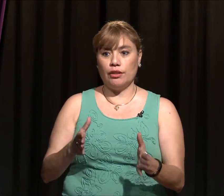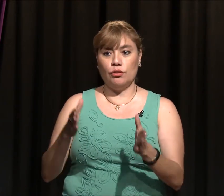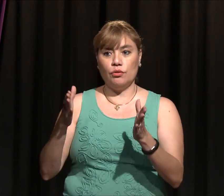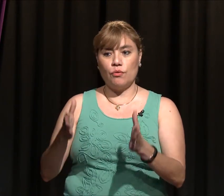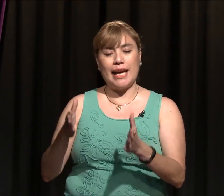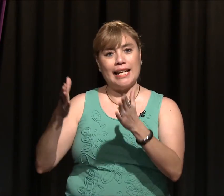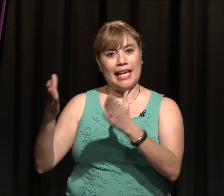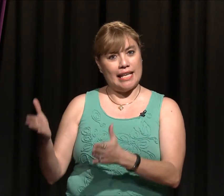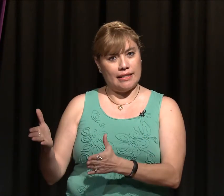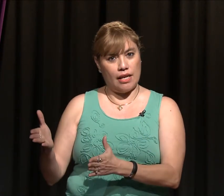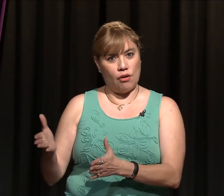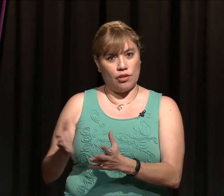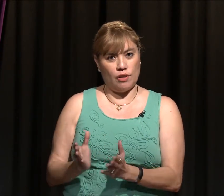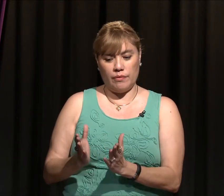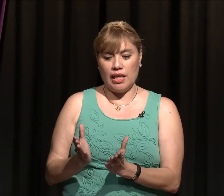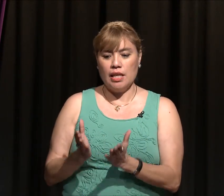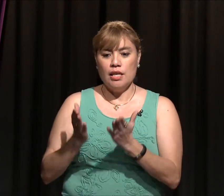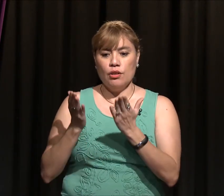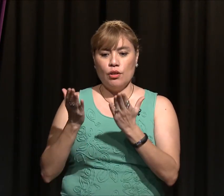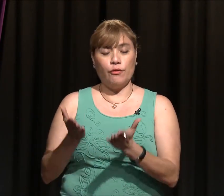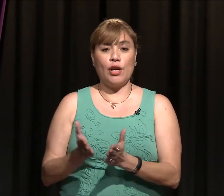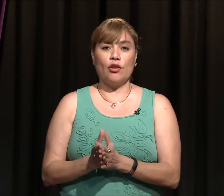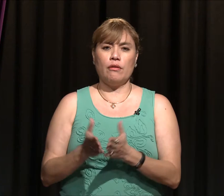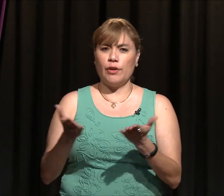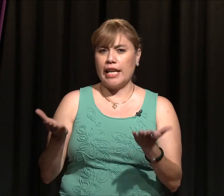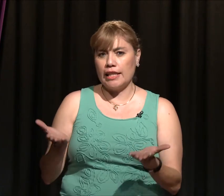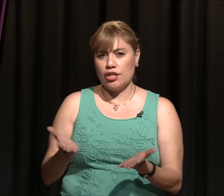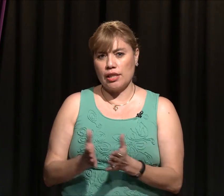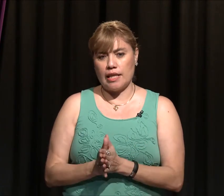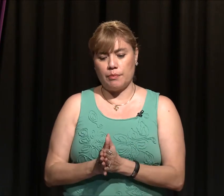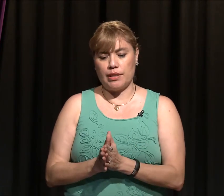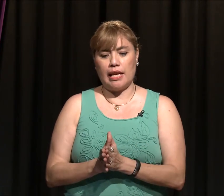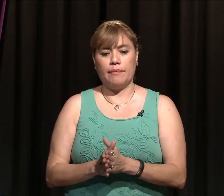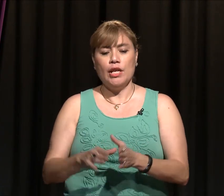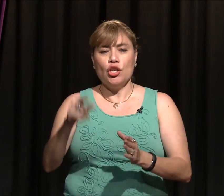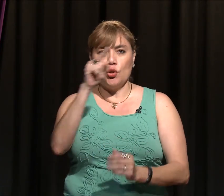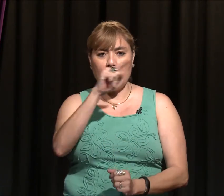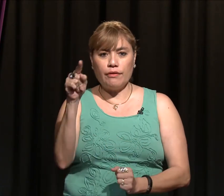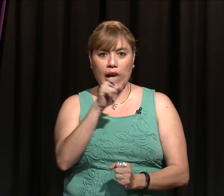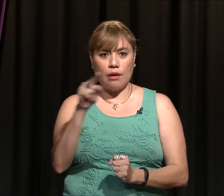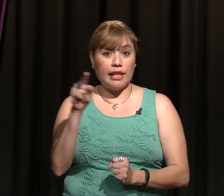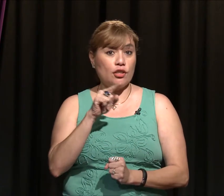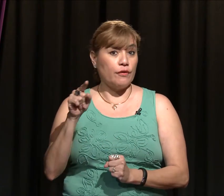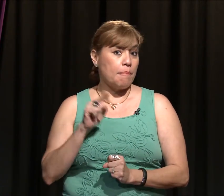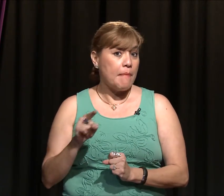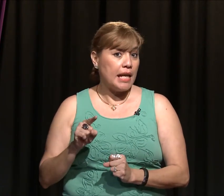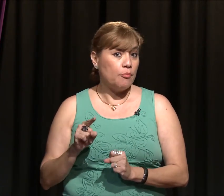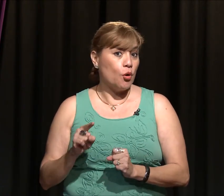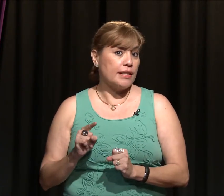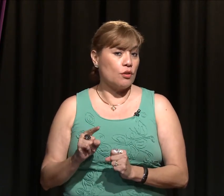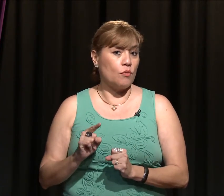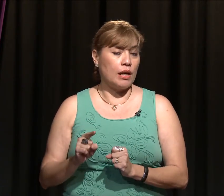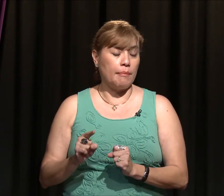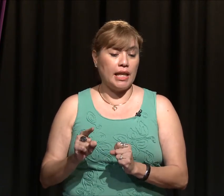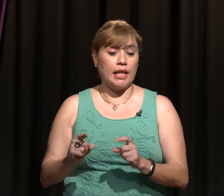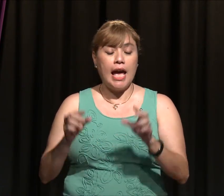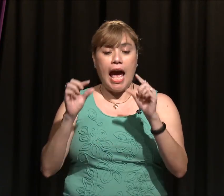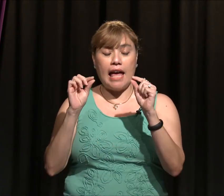to write an essay or something, you know, for an English class per se. You have your outlines of the main points that you want to make. And